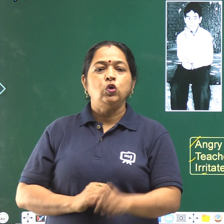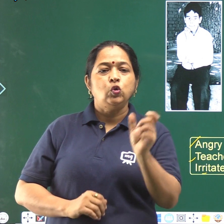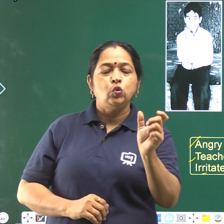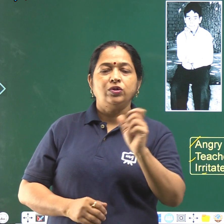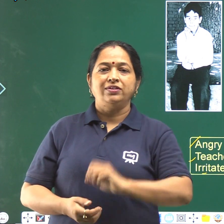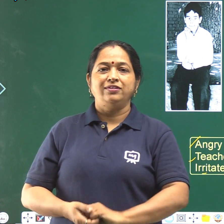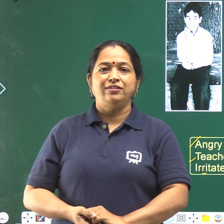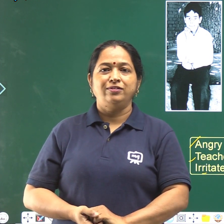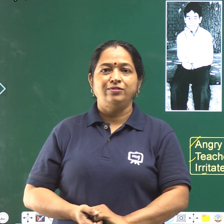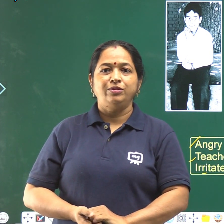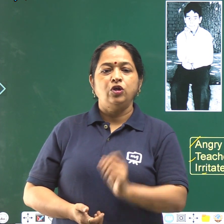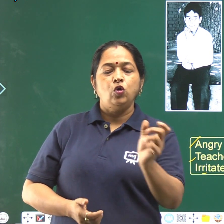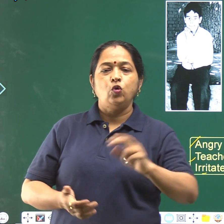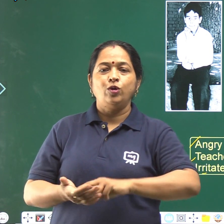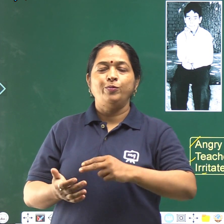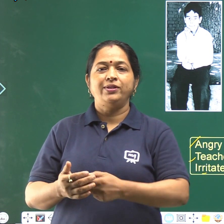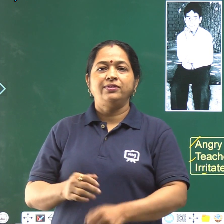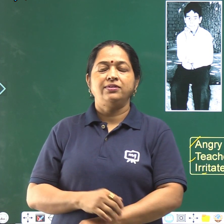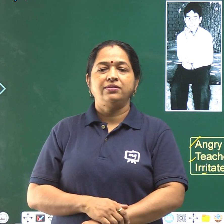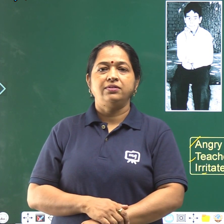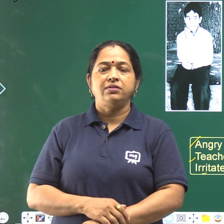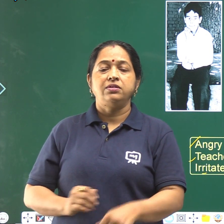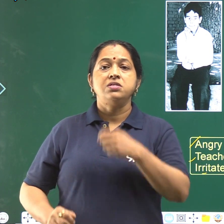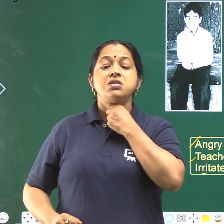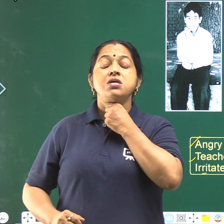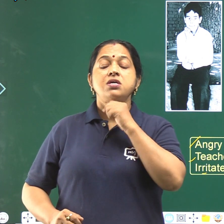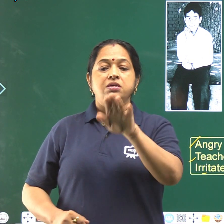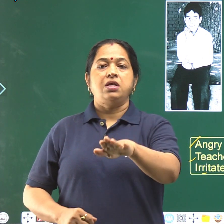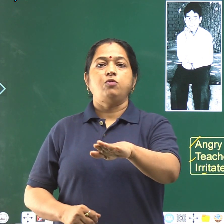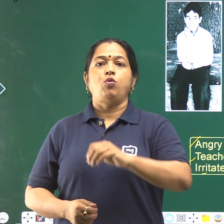Truth. Truth means? Such.